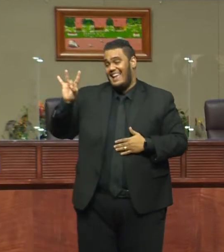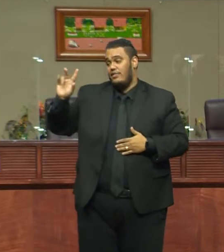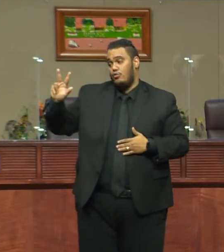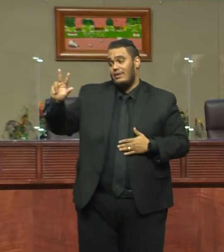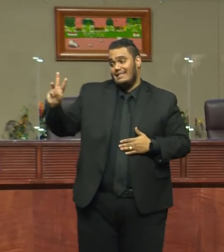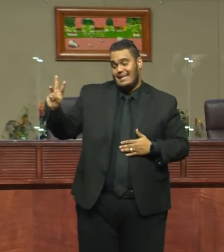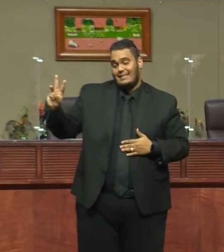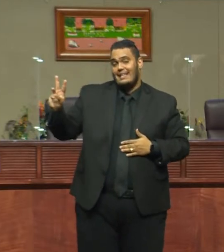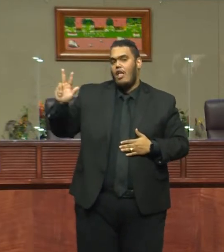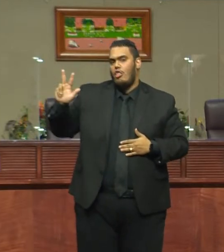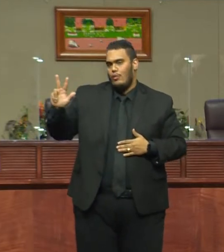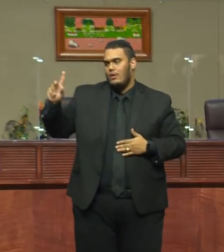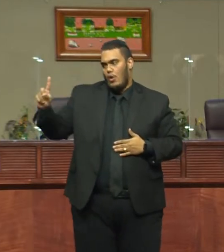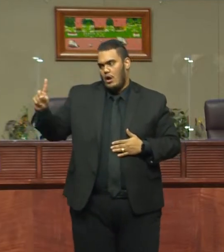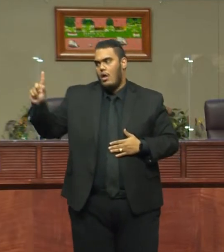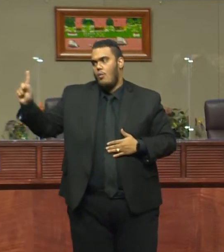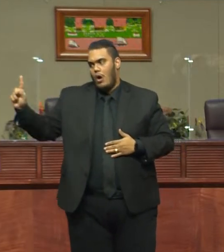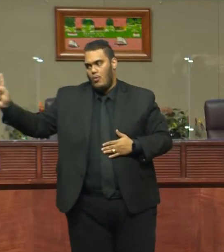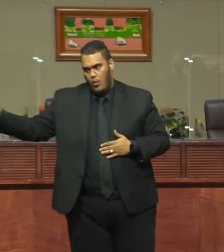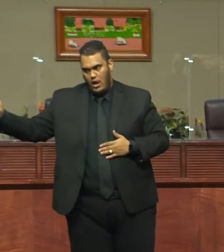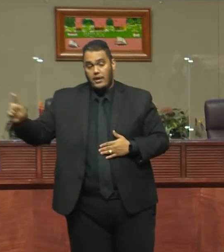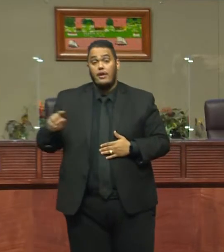407-836-3111.